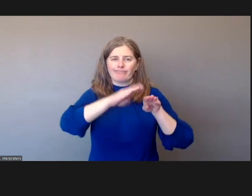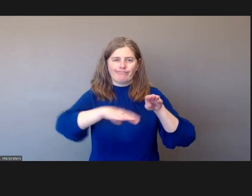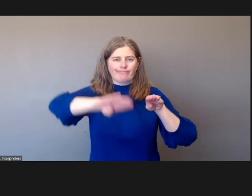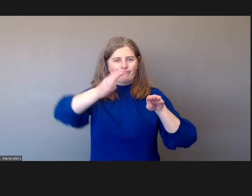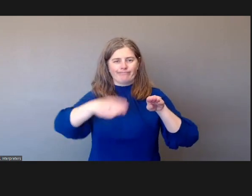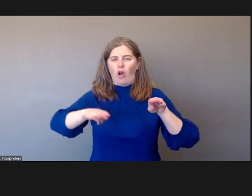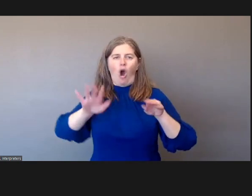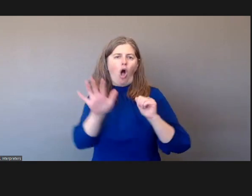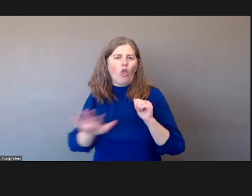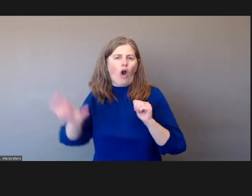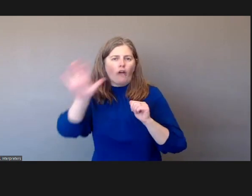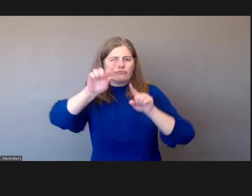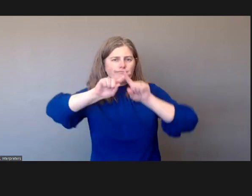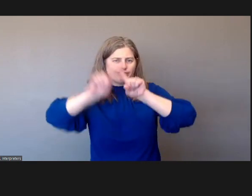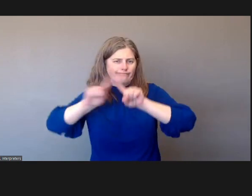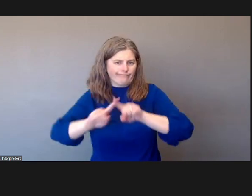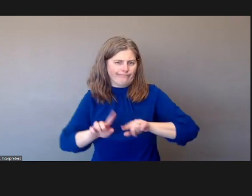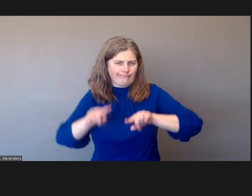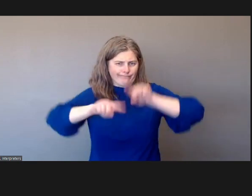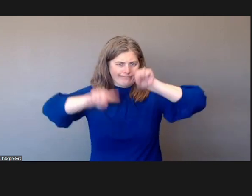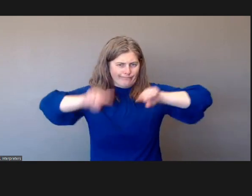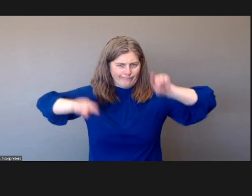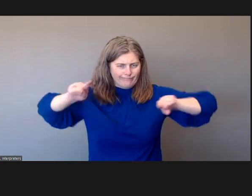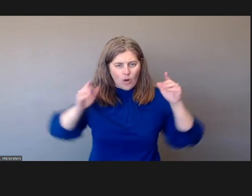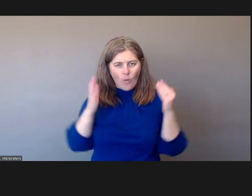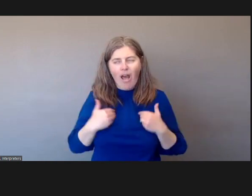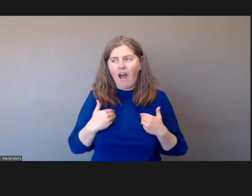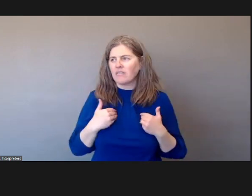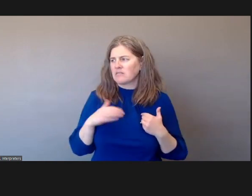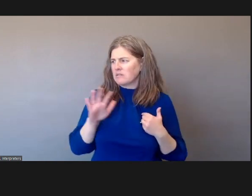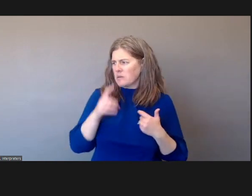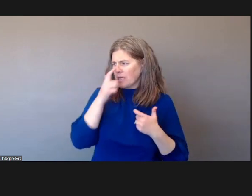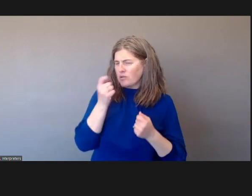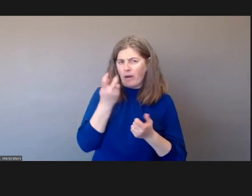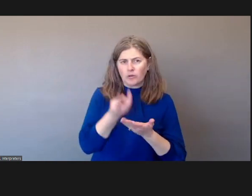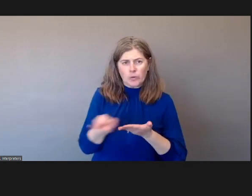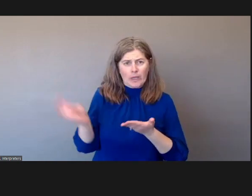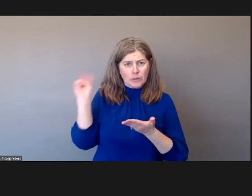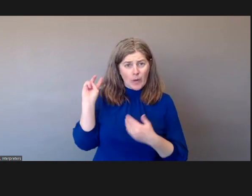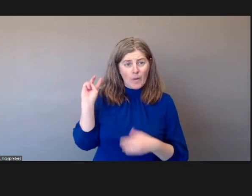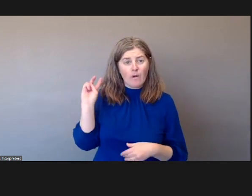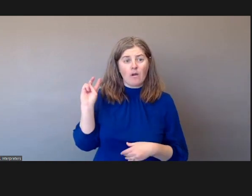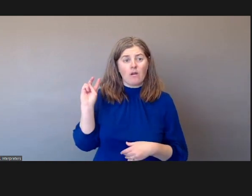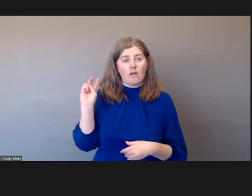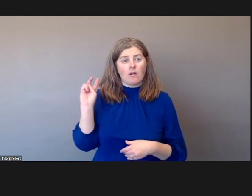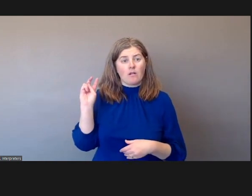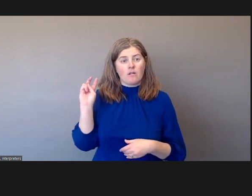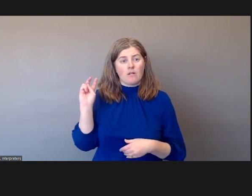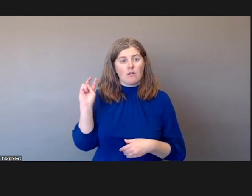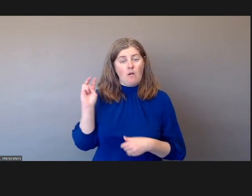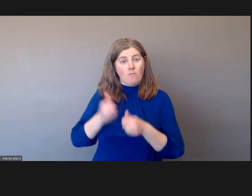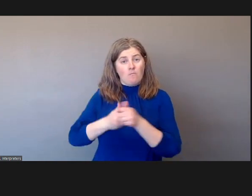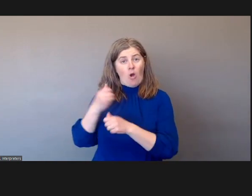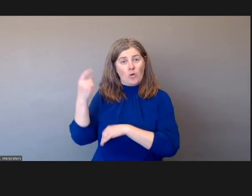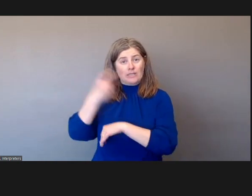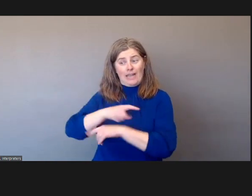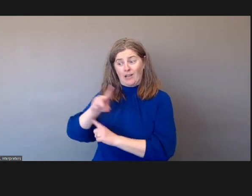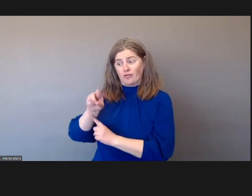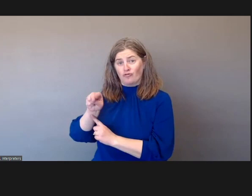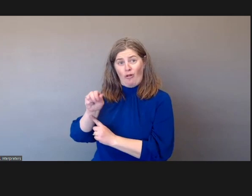everywhere. And there was an interesting time about 2 weeks ago where most days that week, Doña Ana had more